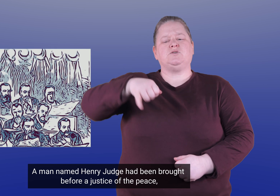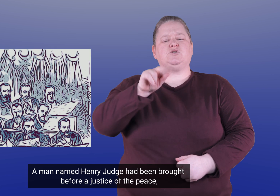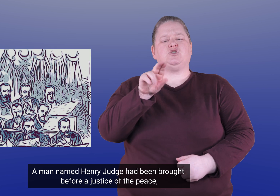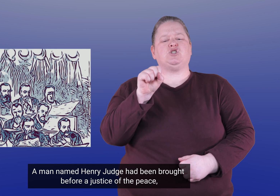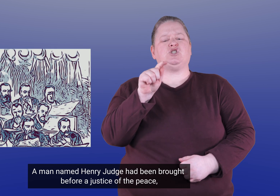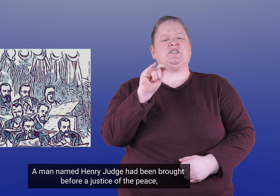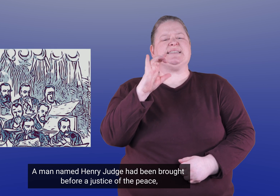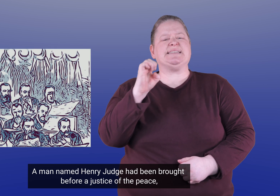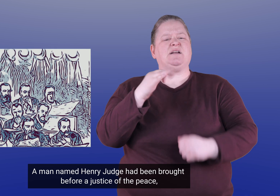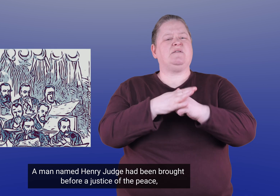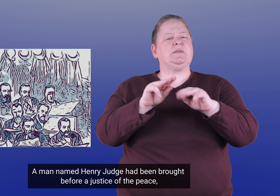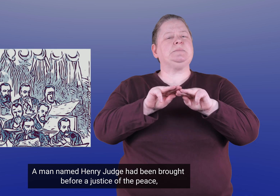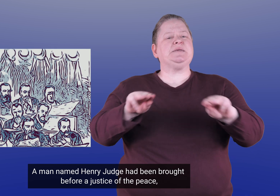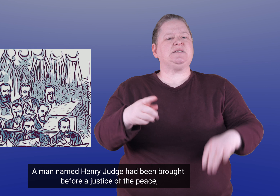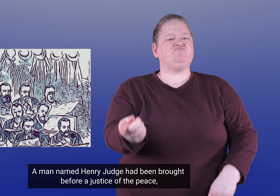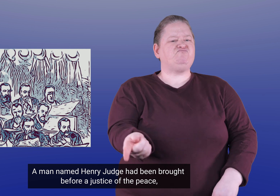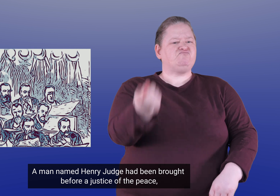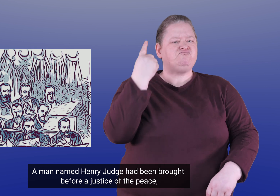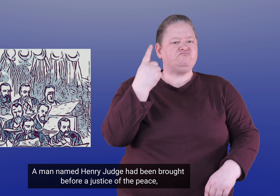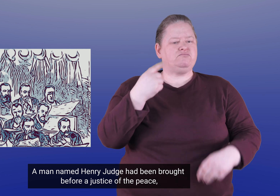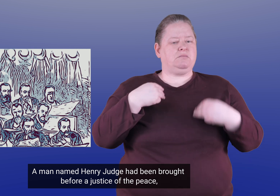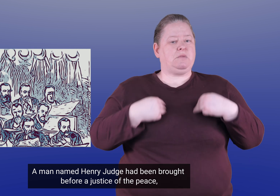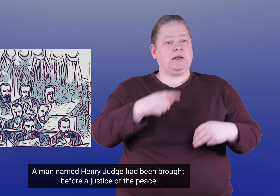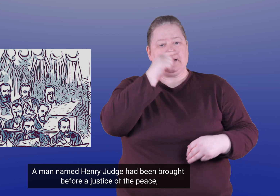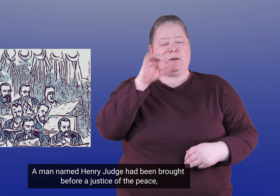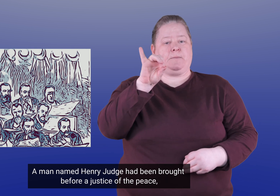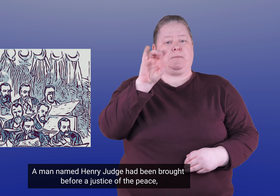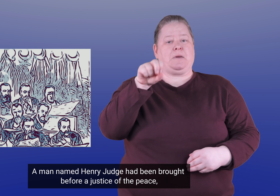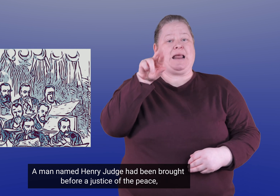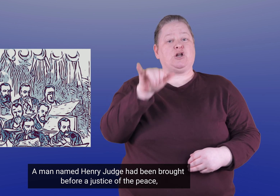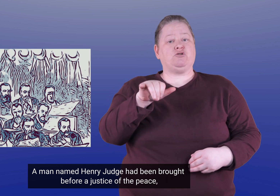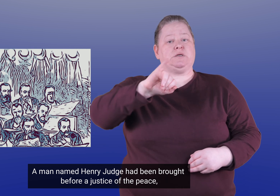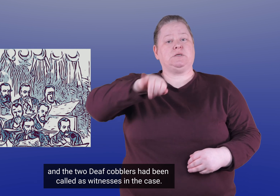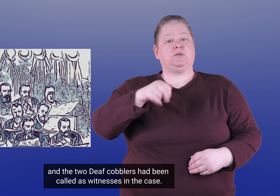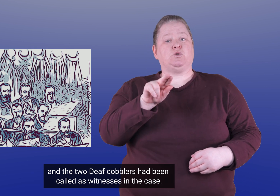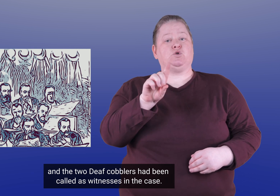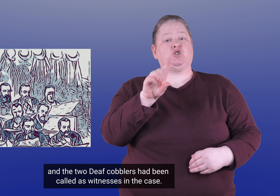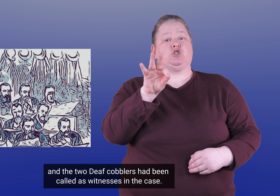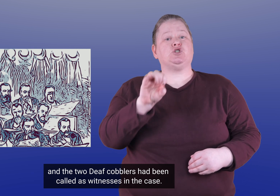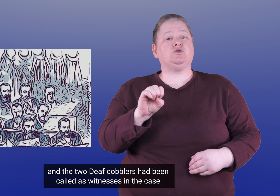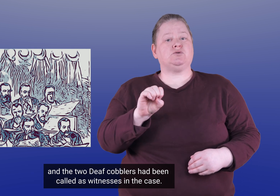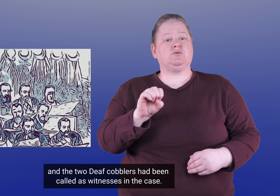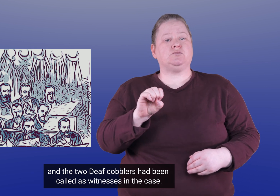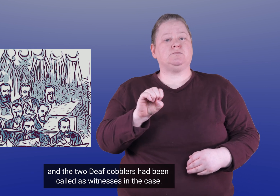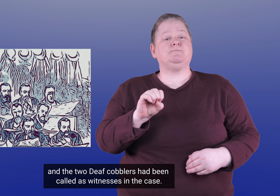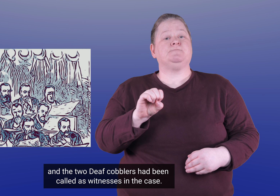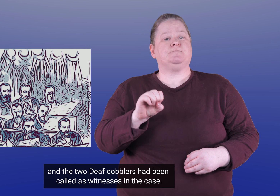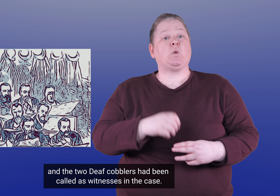A man named Henry Judge had been brought before a justice of the peace, and the two deaf cobblers had been called as